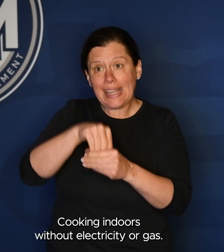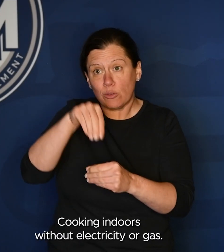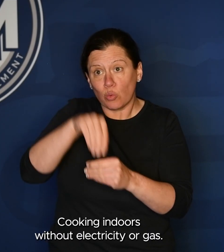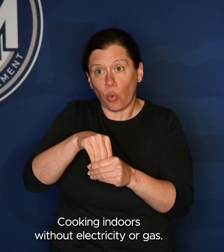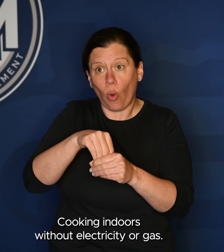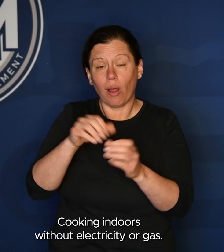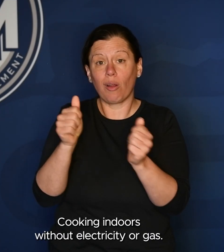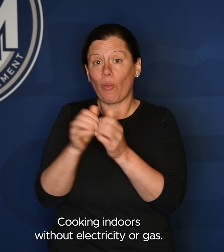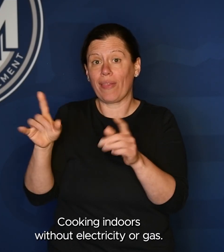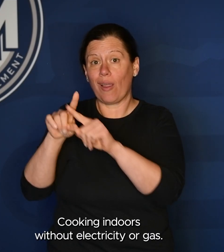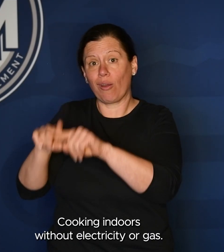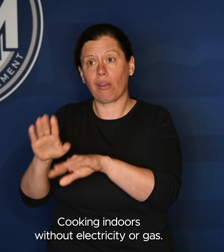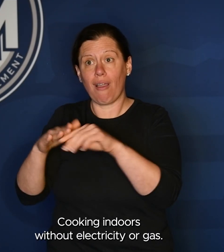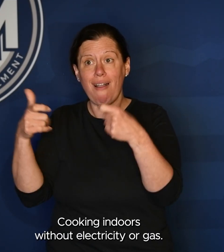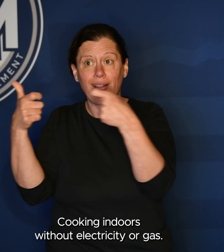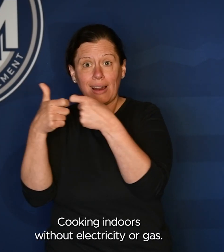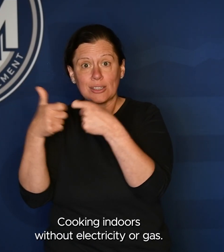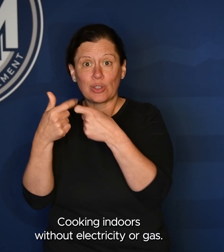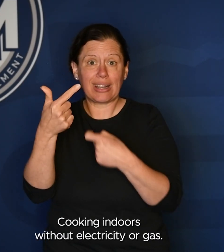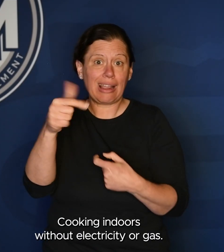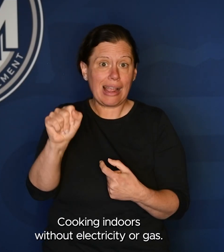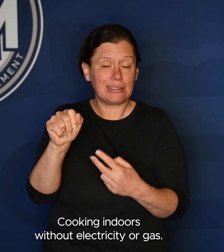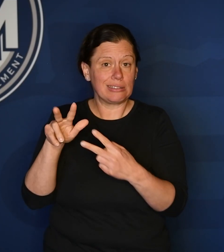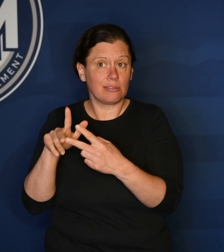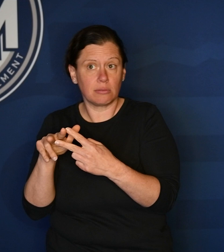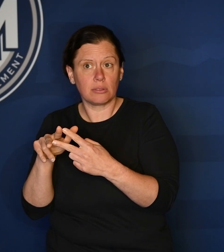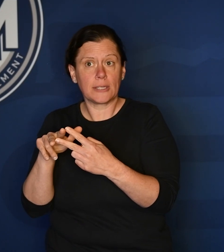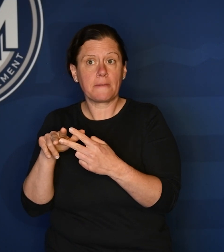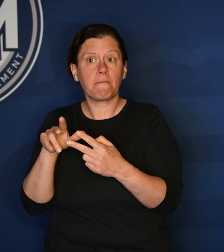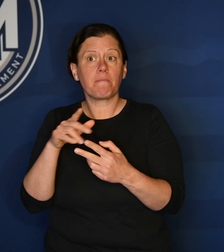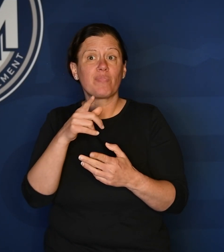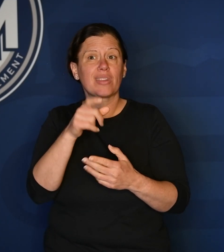Cooking indoors without electricity or gas.